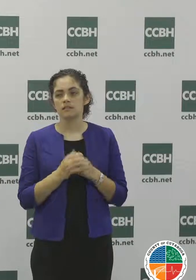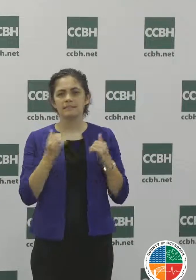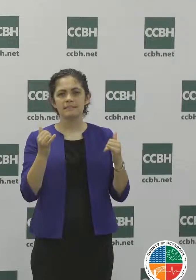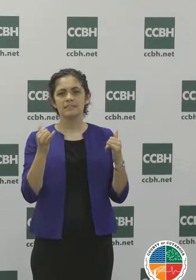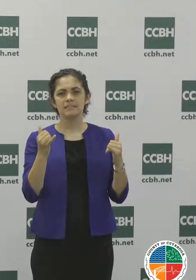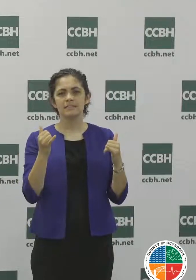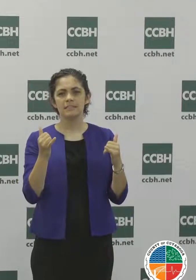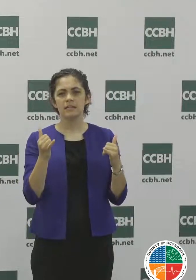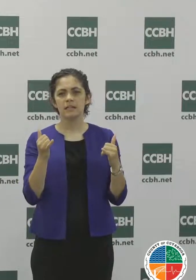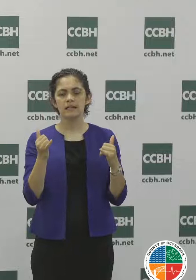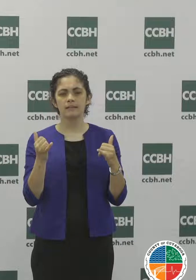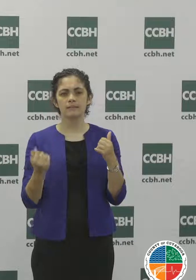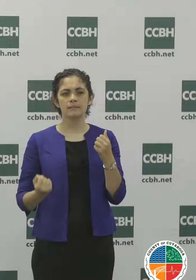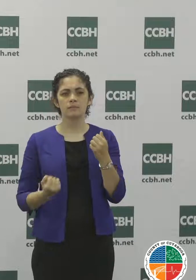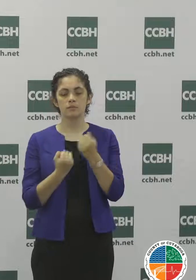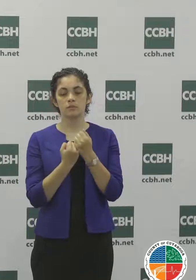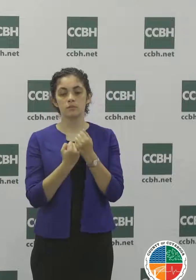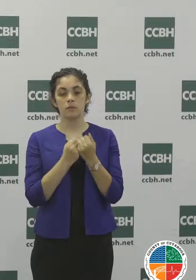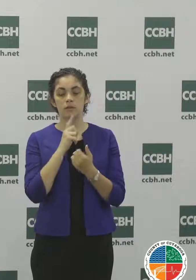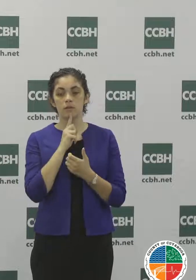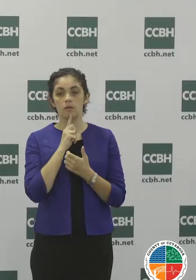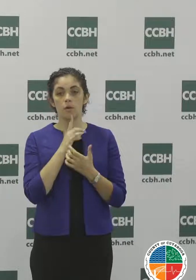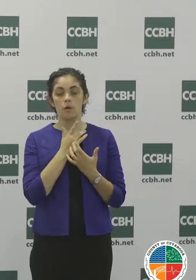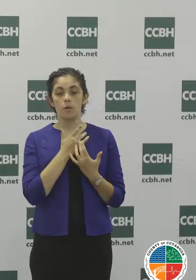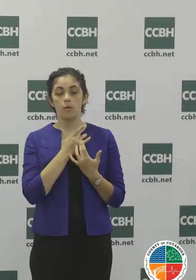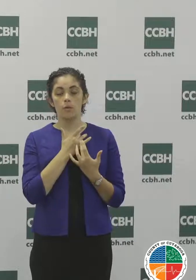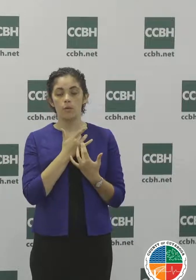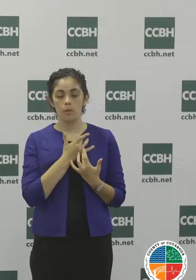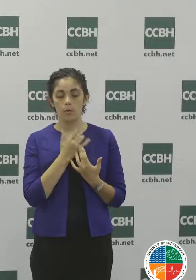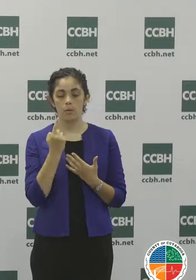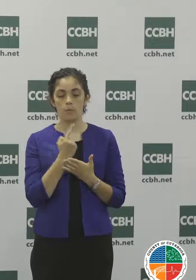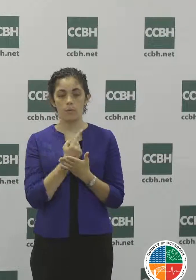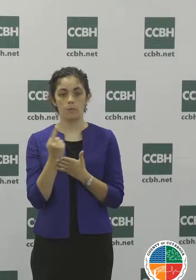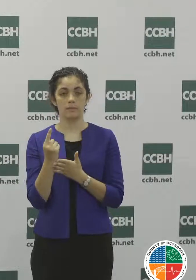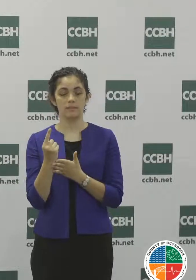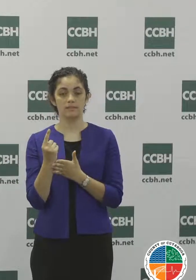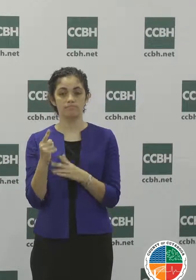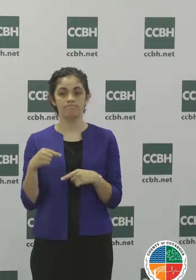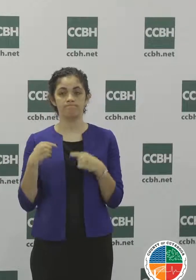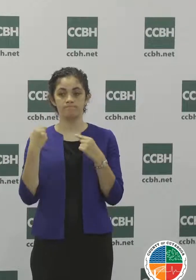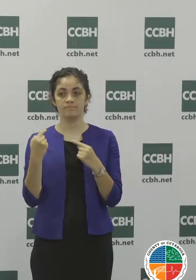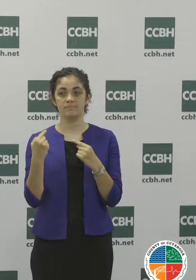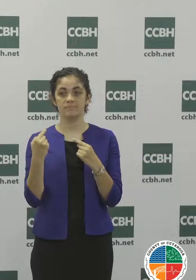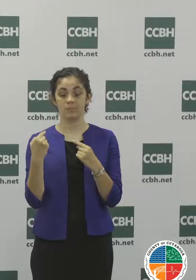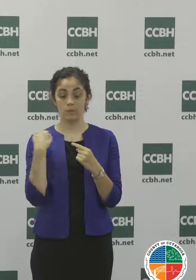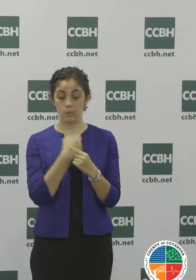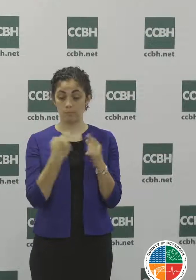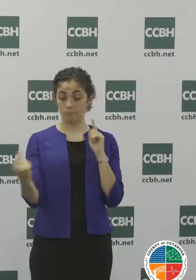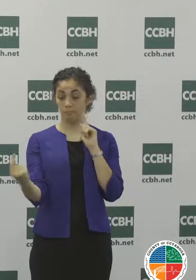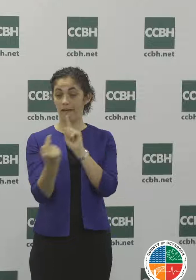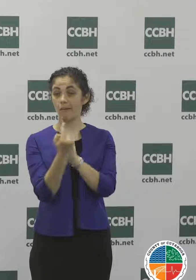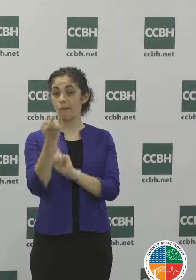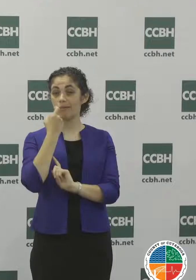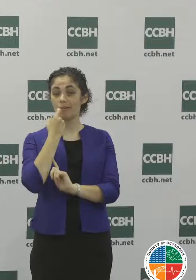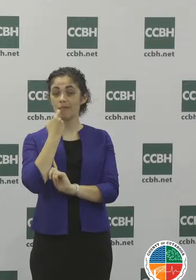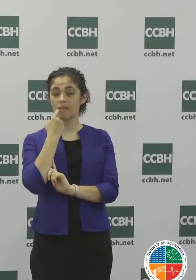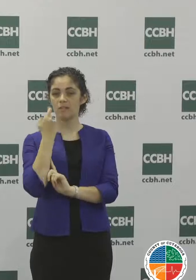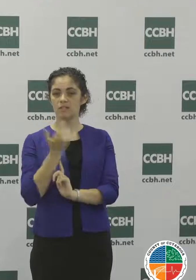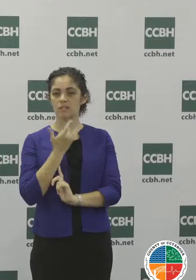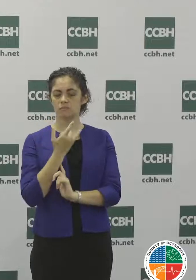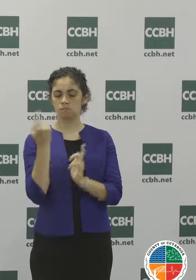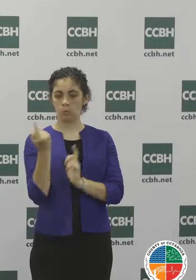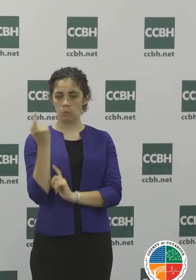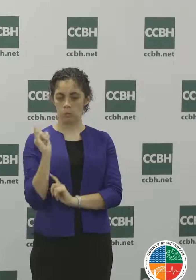Today I join you with a heavy heart. It's only been a week since we've last been together, but it feels like a